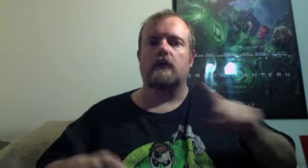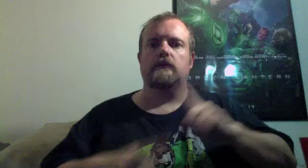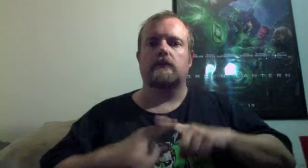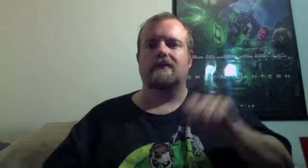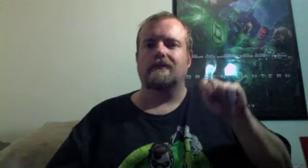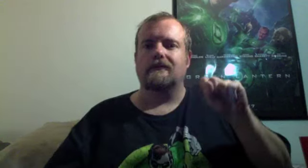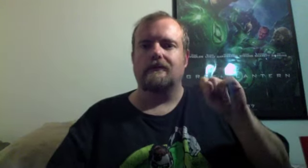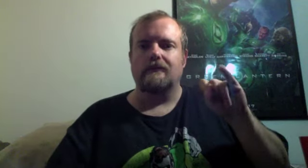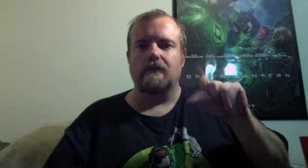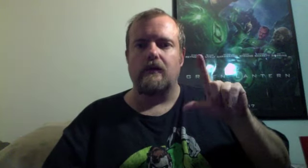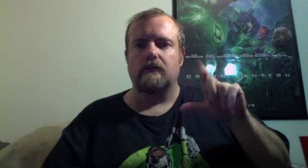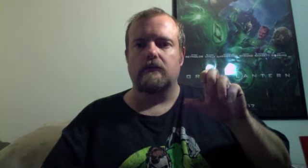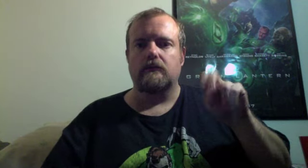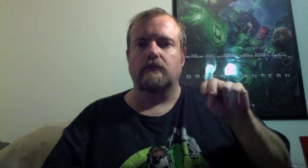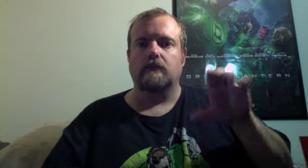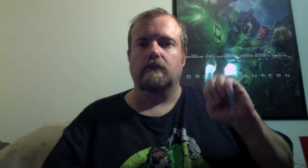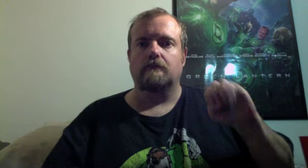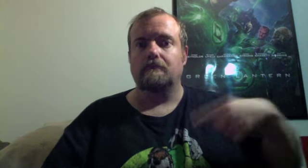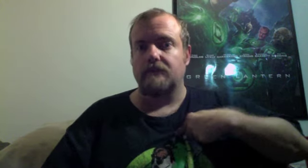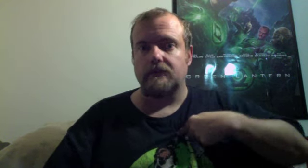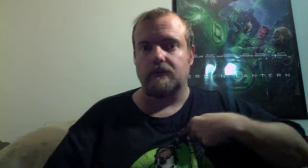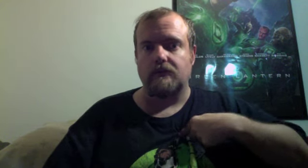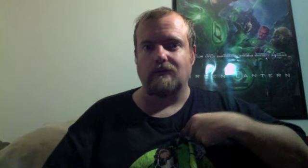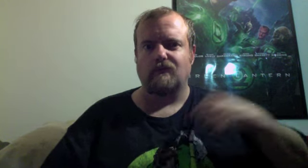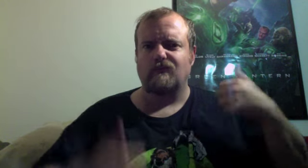prunes absorb the ingredients as they tumble around in the drum.